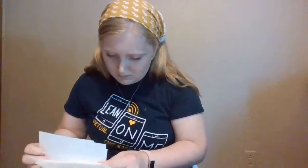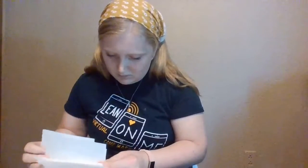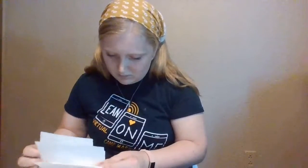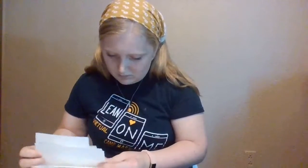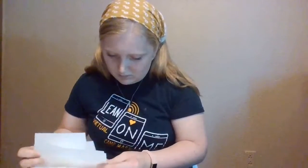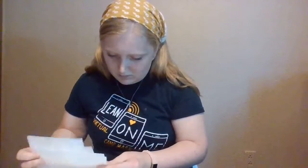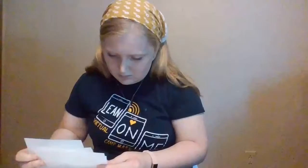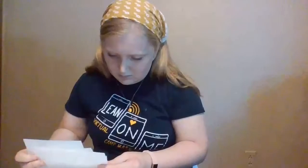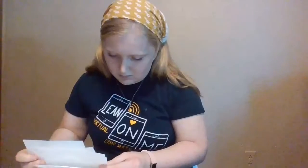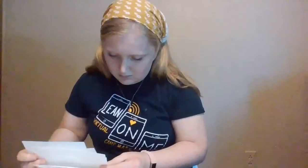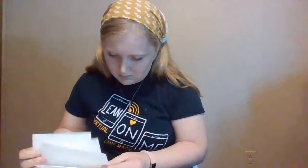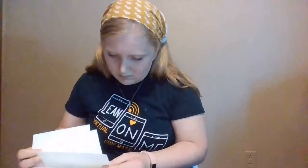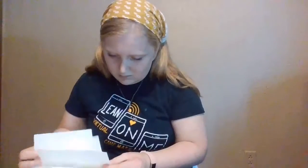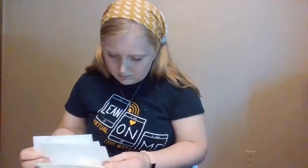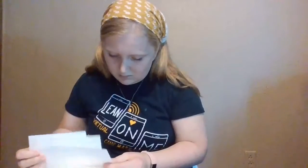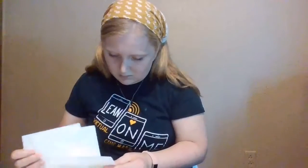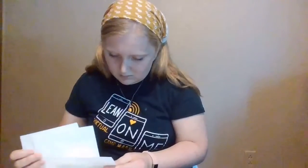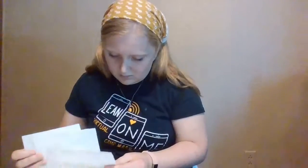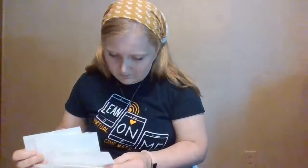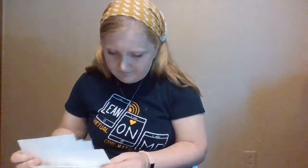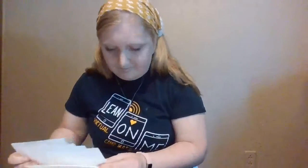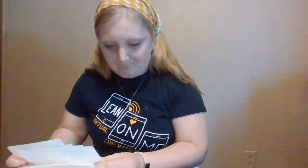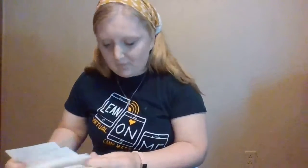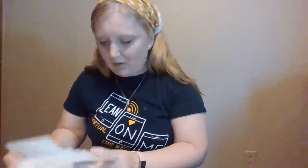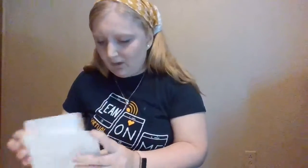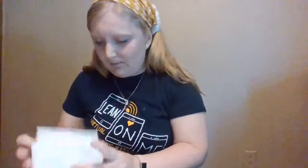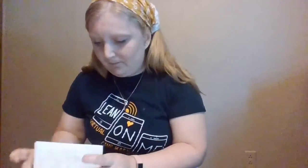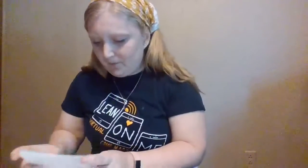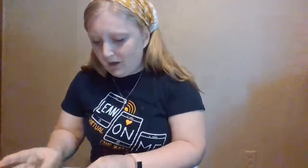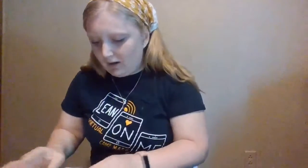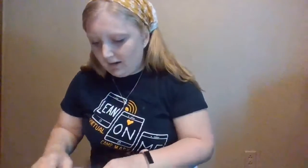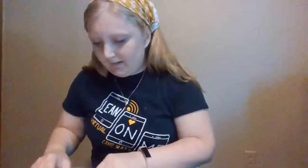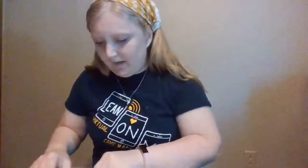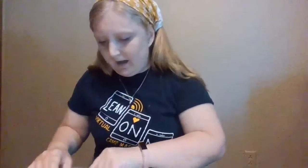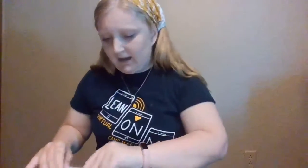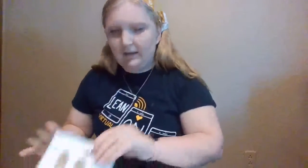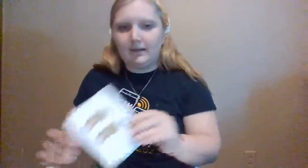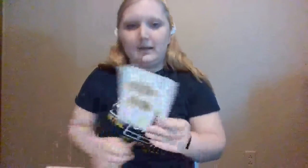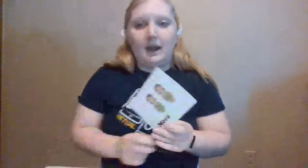hold on. Okay.